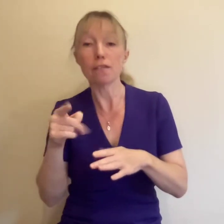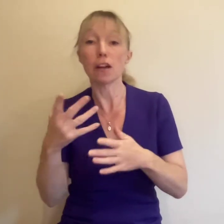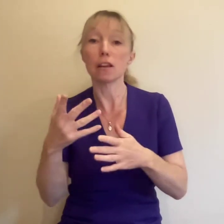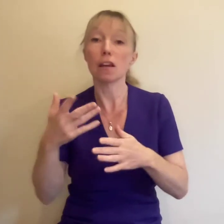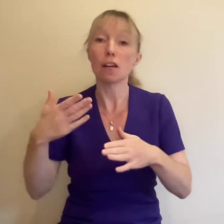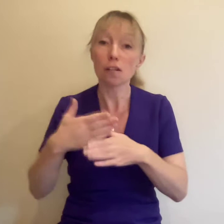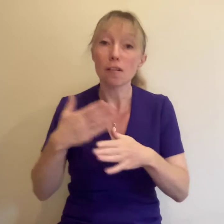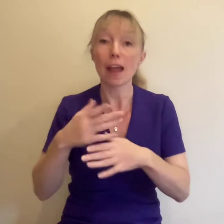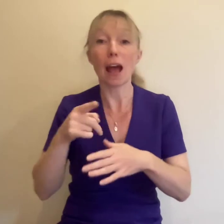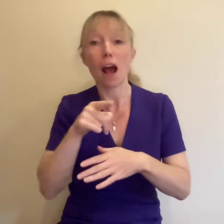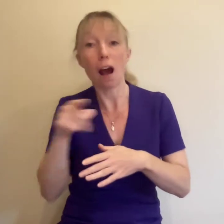www.spreadtheword.org.uk/early-career-bursaries.